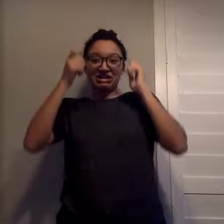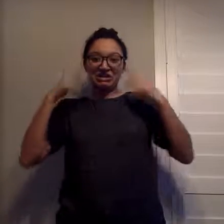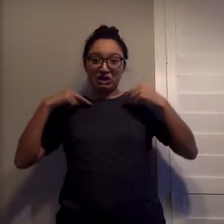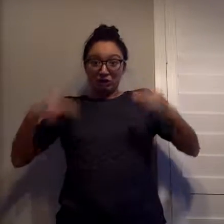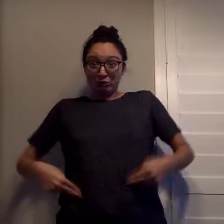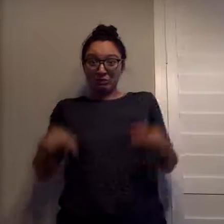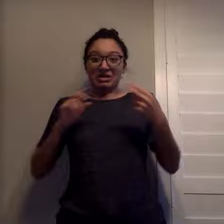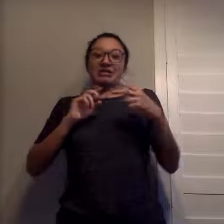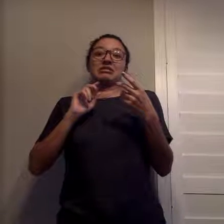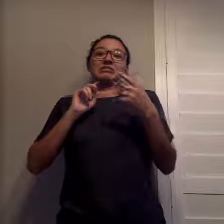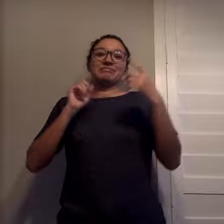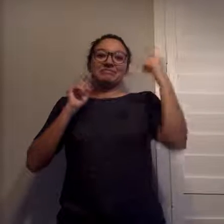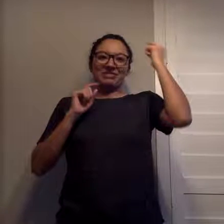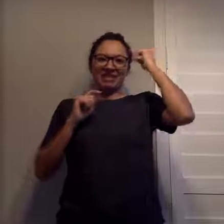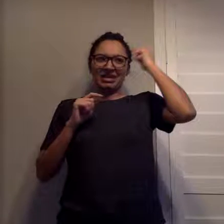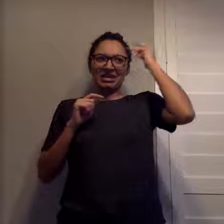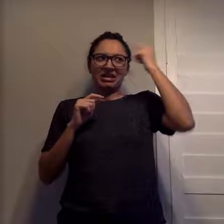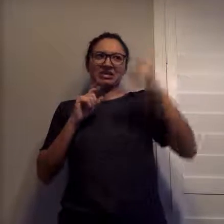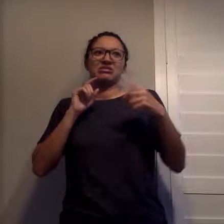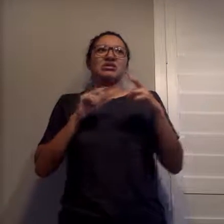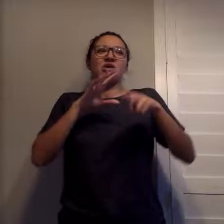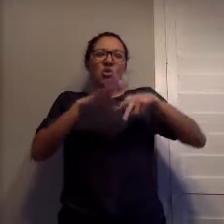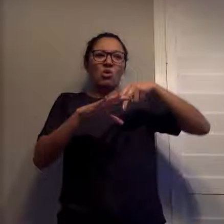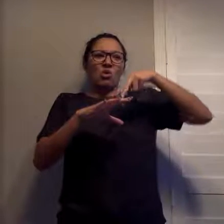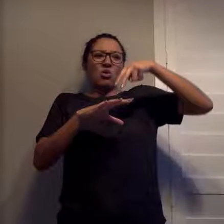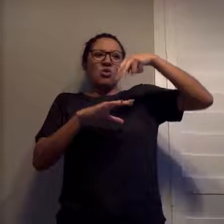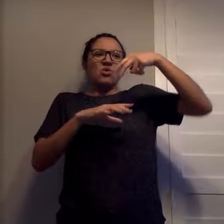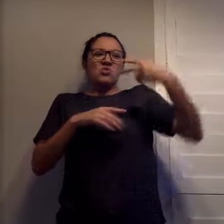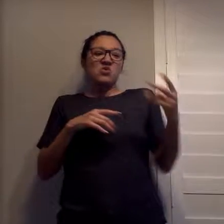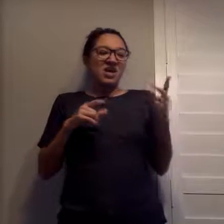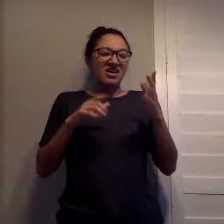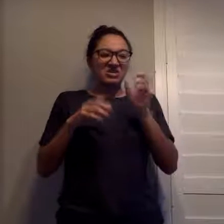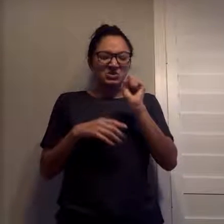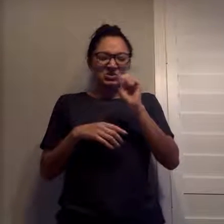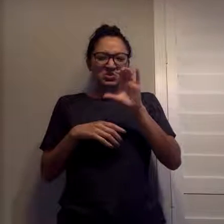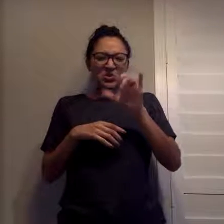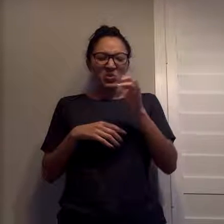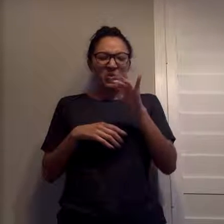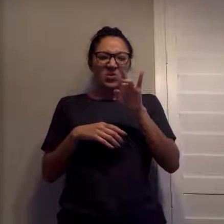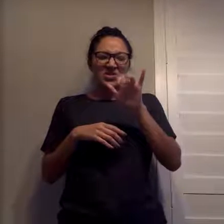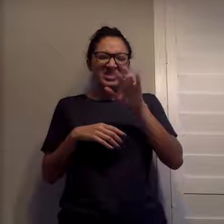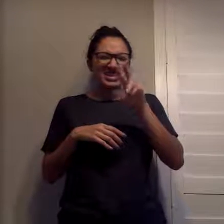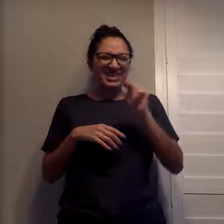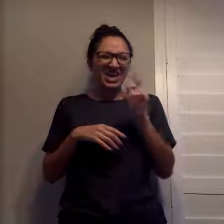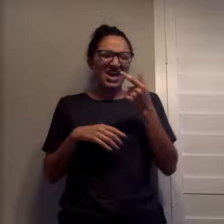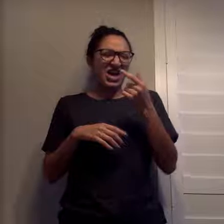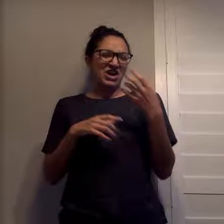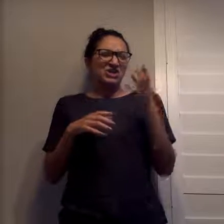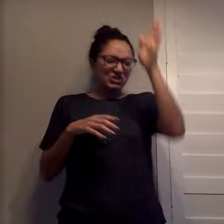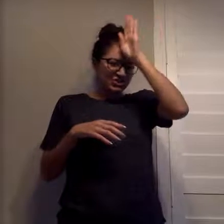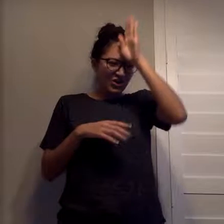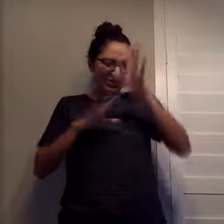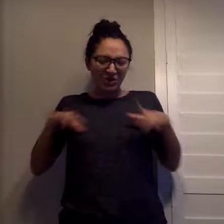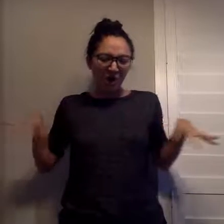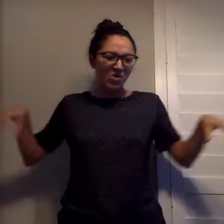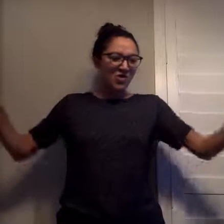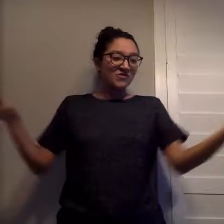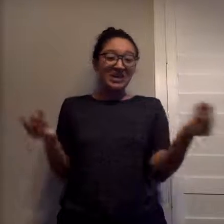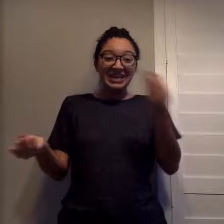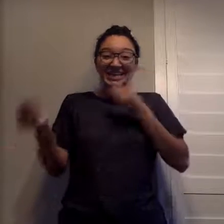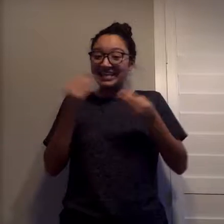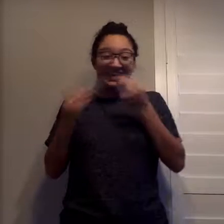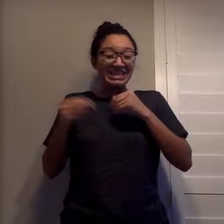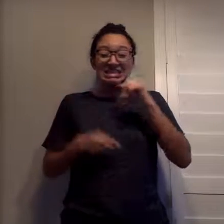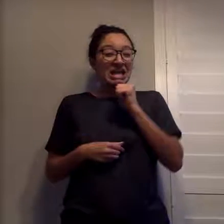absolute gibbering panic. They don't feed when they're schooling, they don't feed when they're schooling, they don't feed when they're schooling, all the way up. And they didn't.